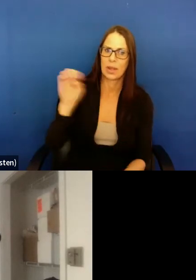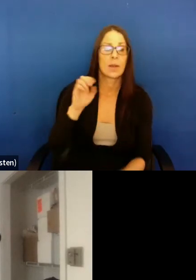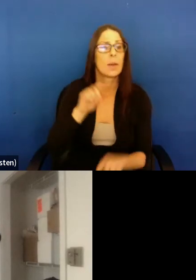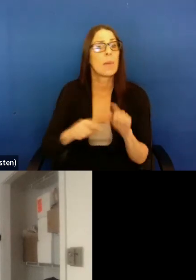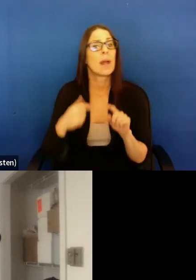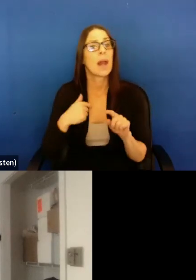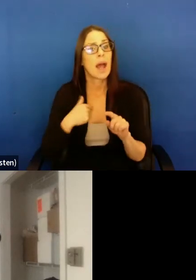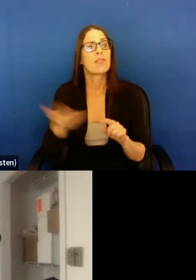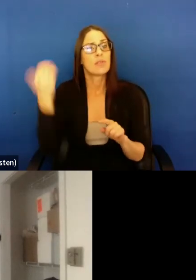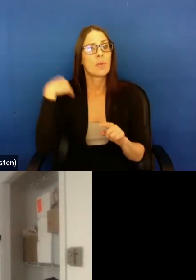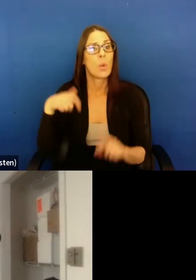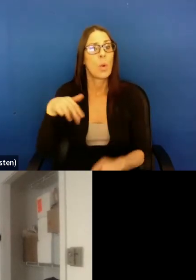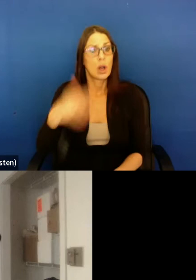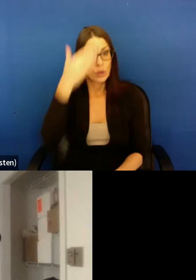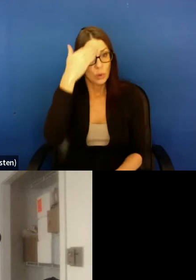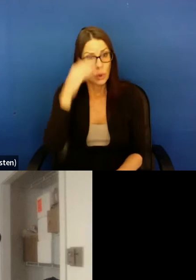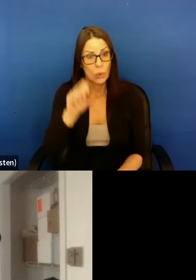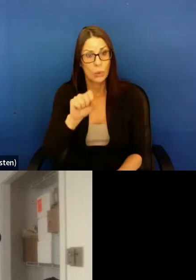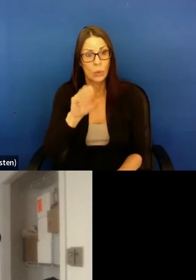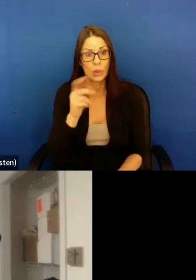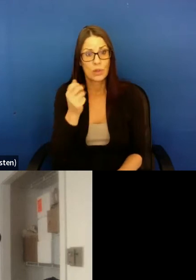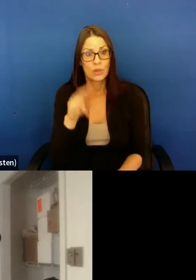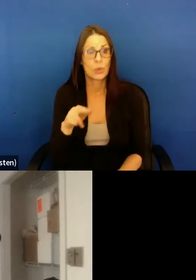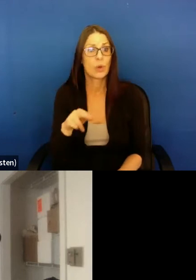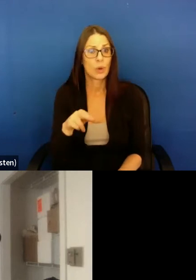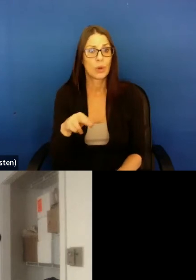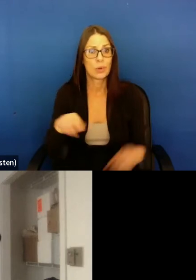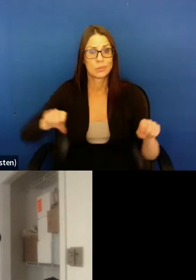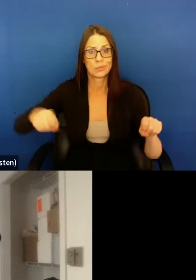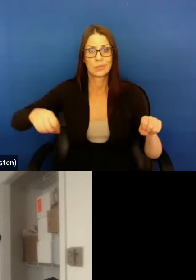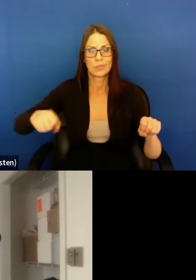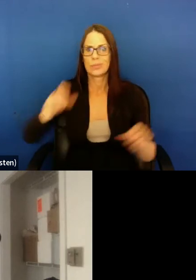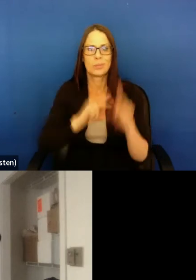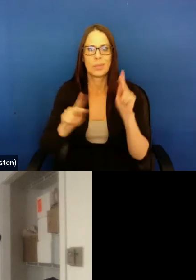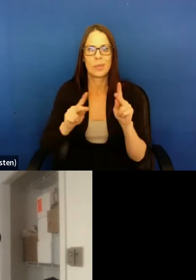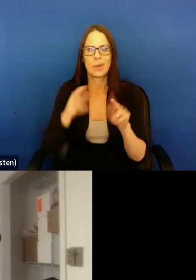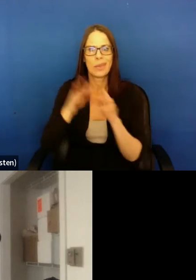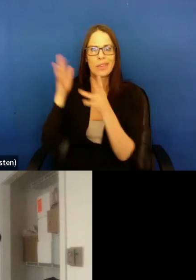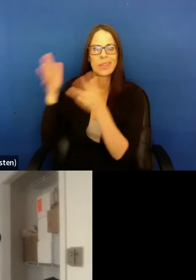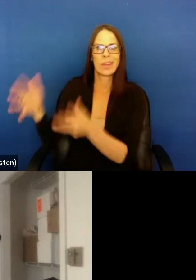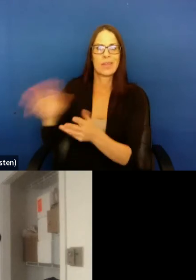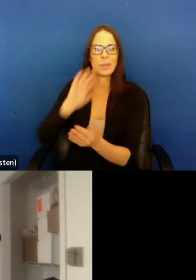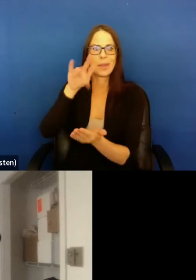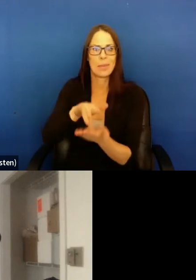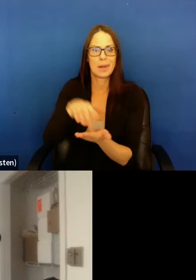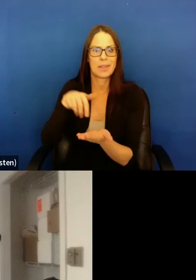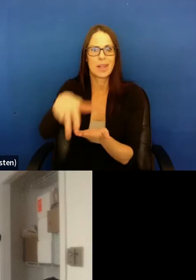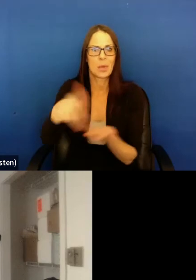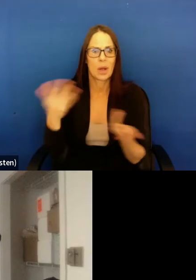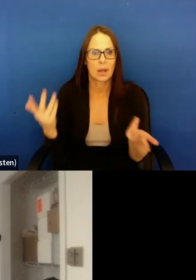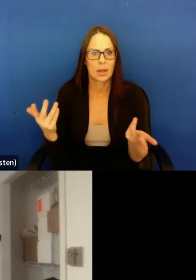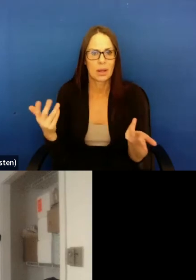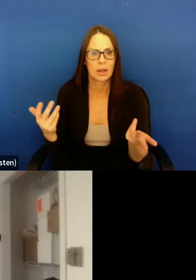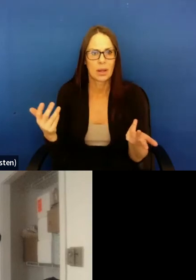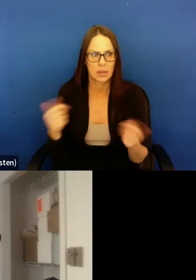those like scooters? Like people just leave them in the middle of the sidewalk. So I presume they're not just like a blockage